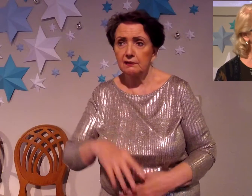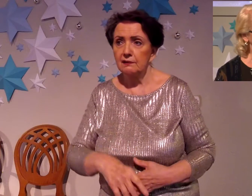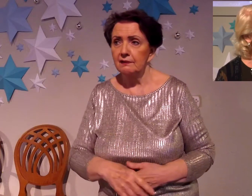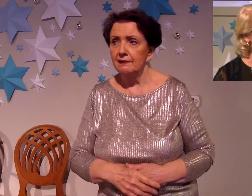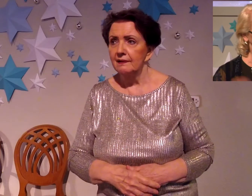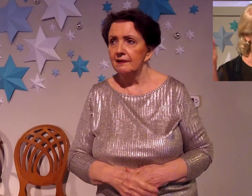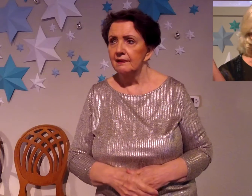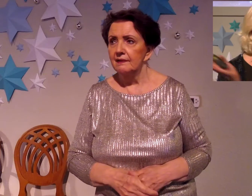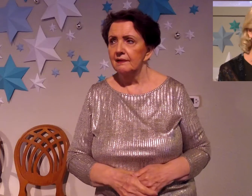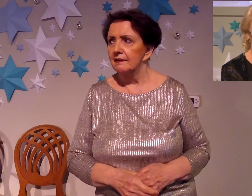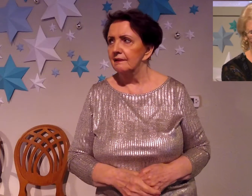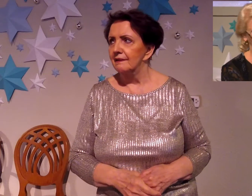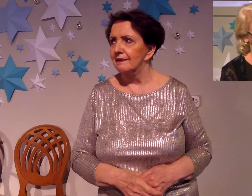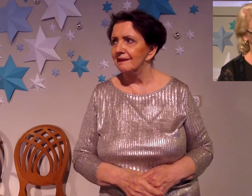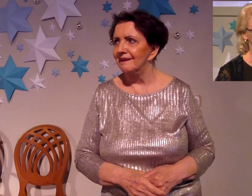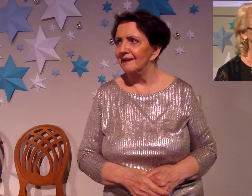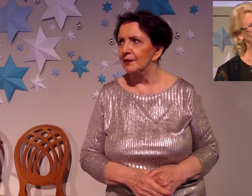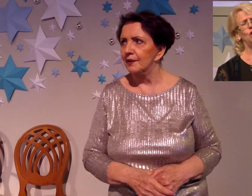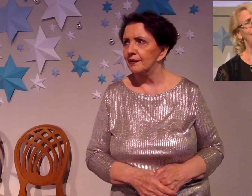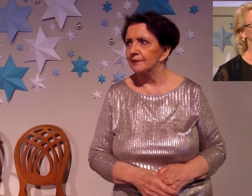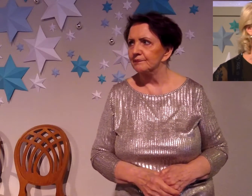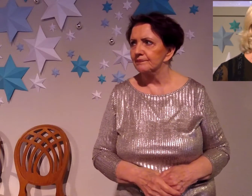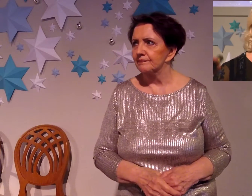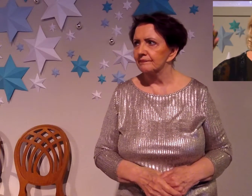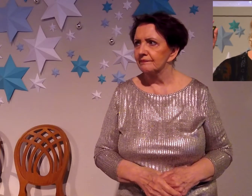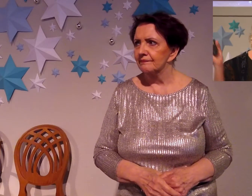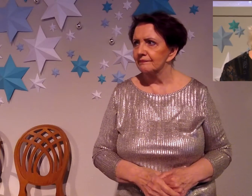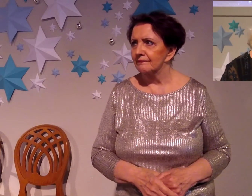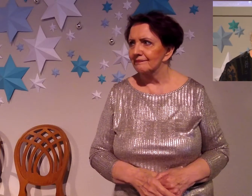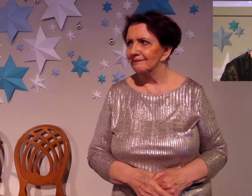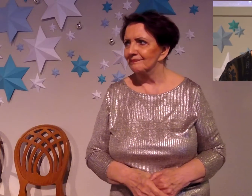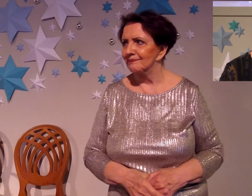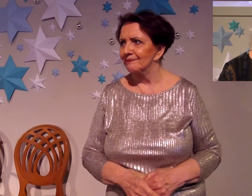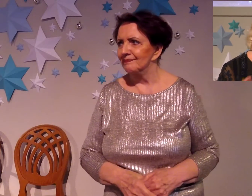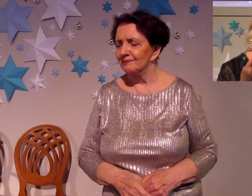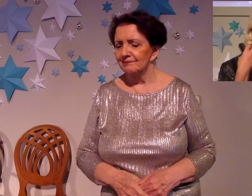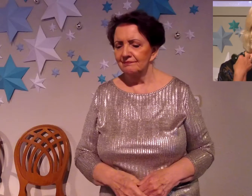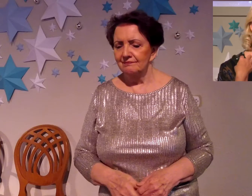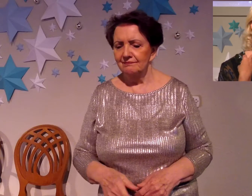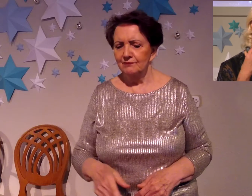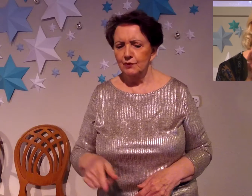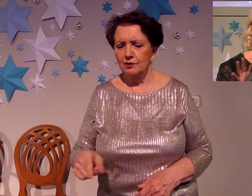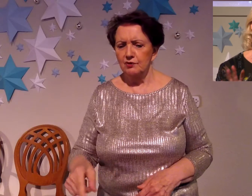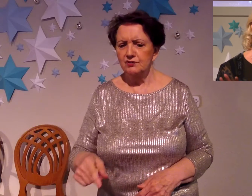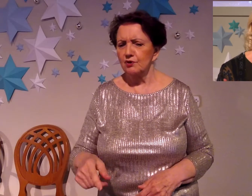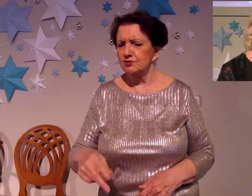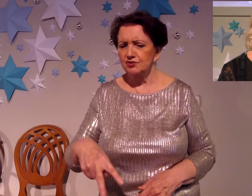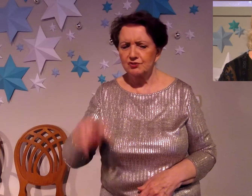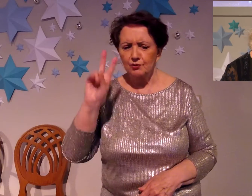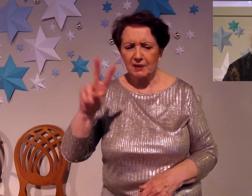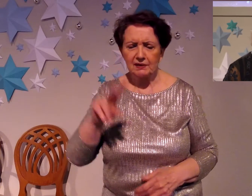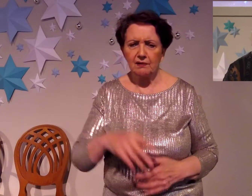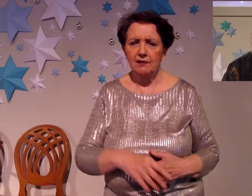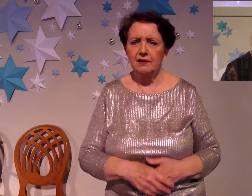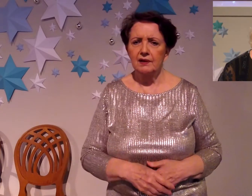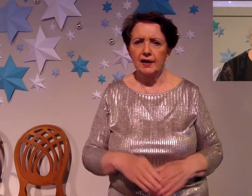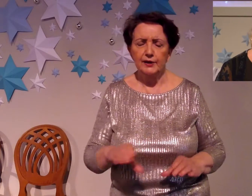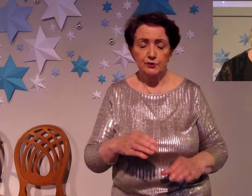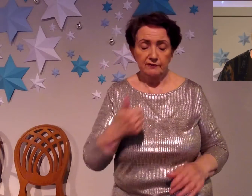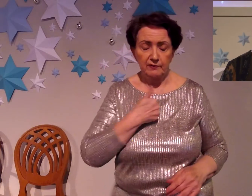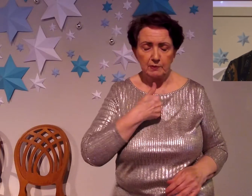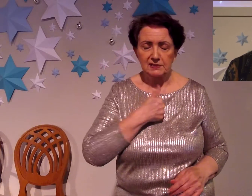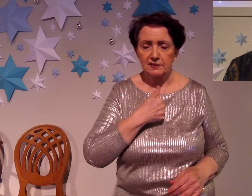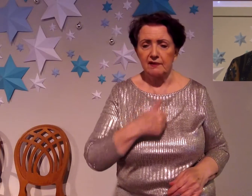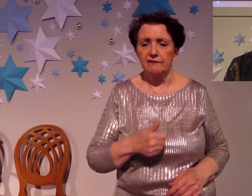just, you know better, aren't you? You're so stupid. You know, and I do that. I do that plenty for myself. Thank you very